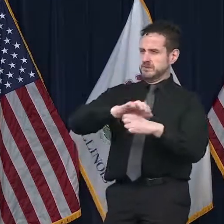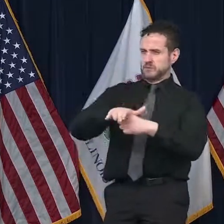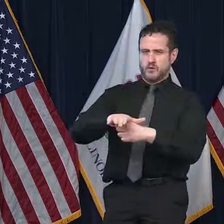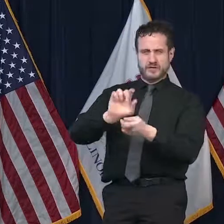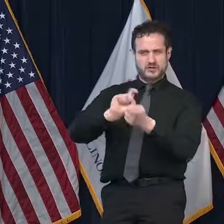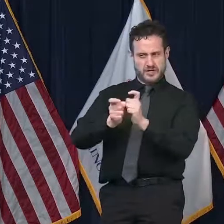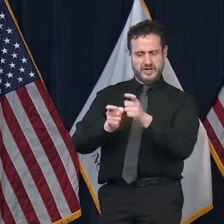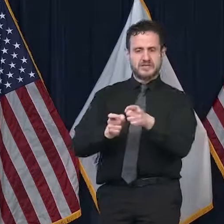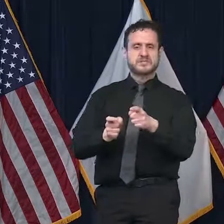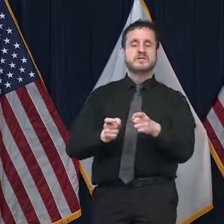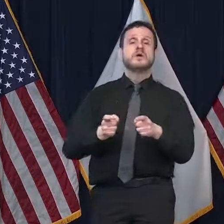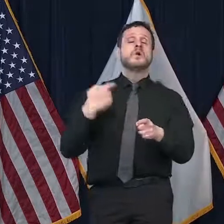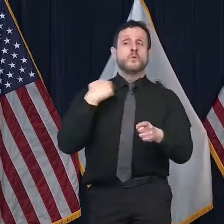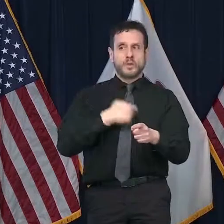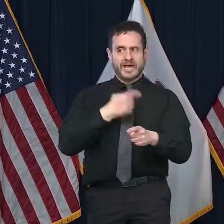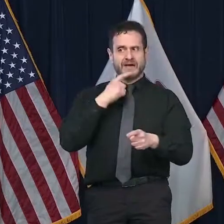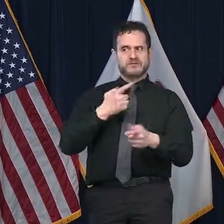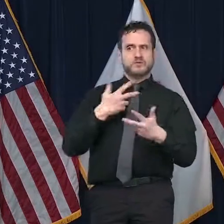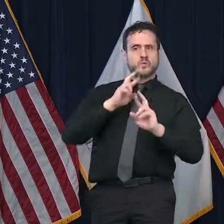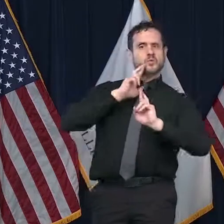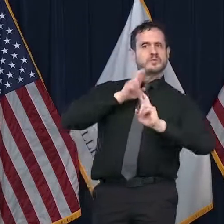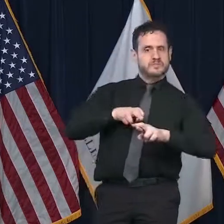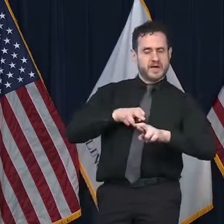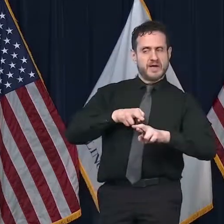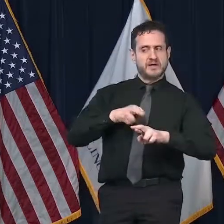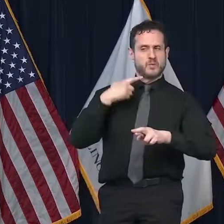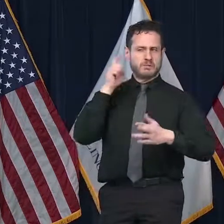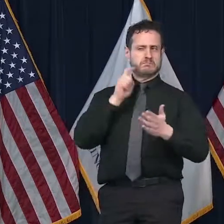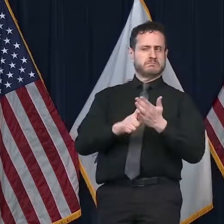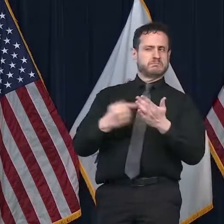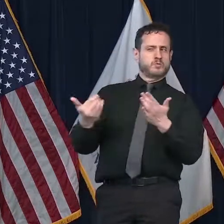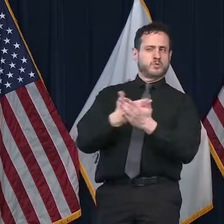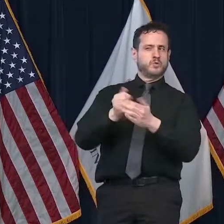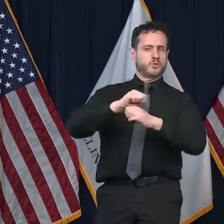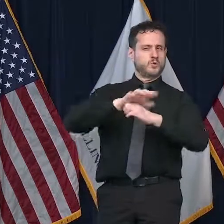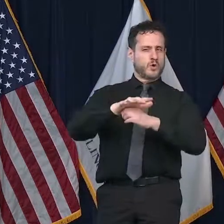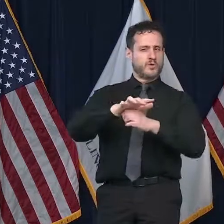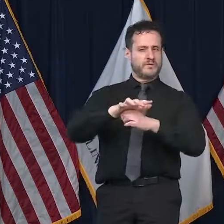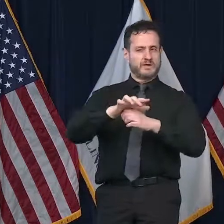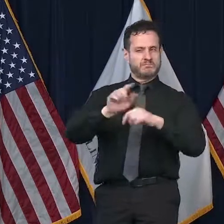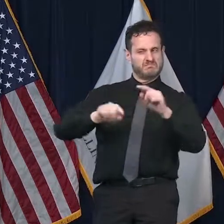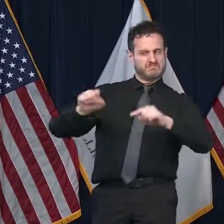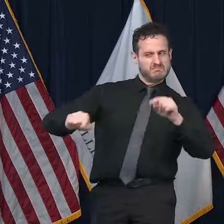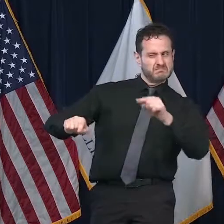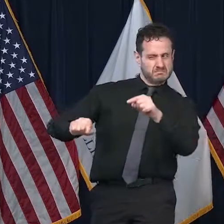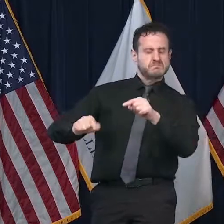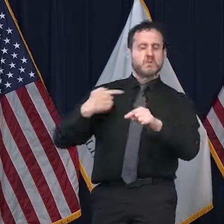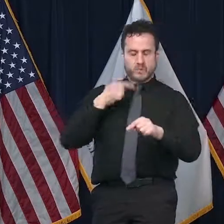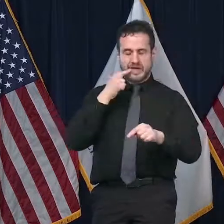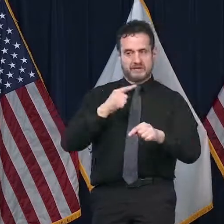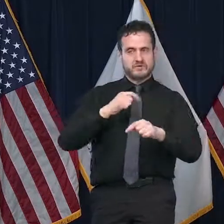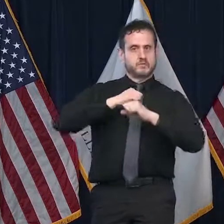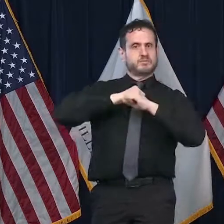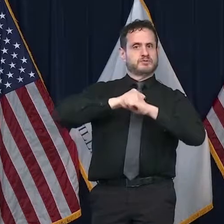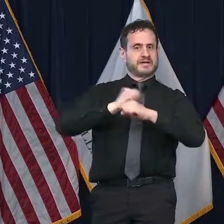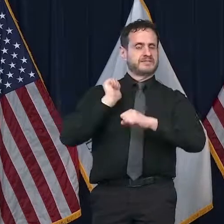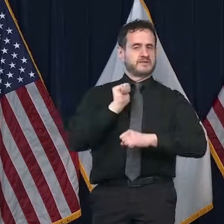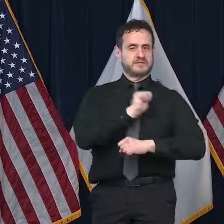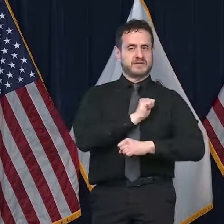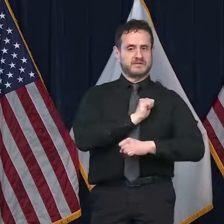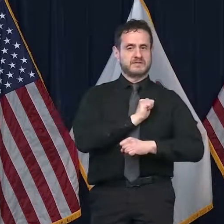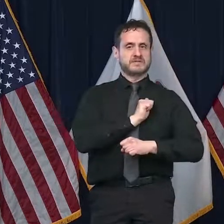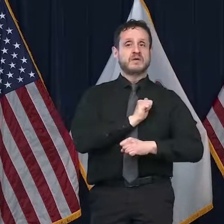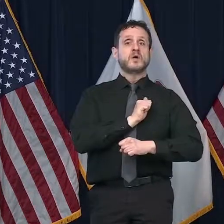COVID-19 mutates and as these new variants are in fact detected. We will continue to perform